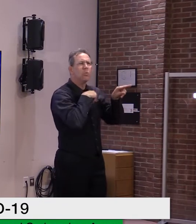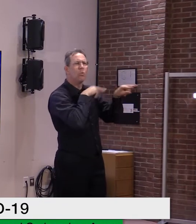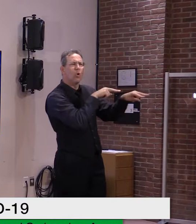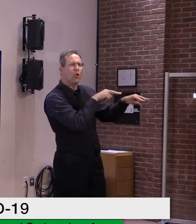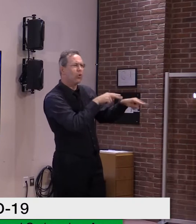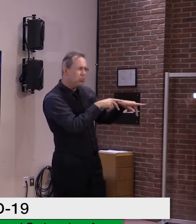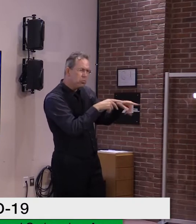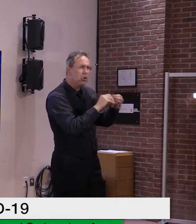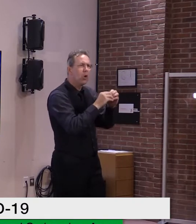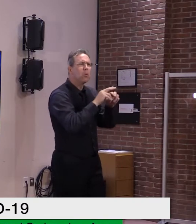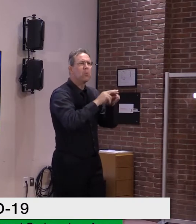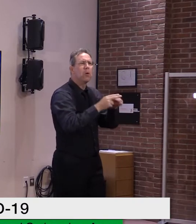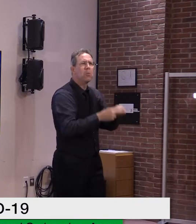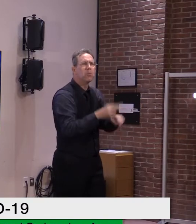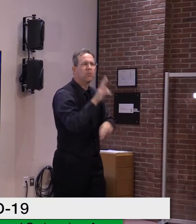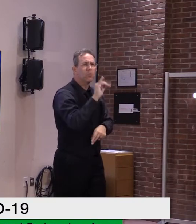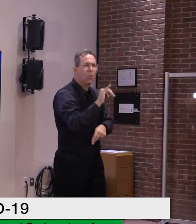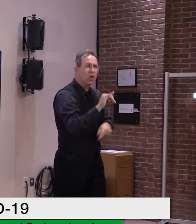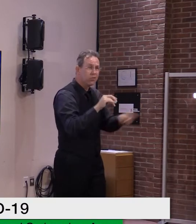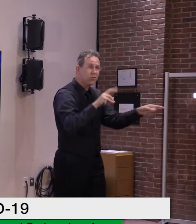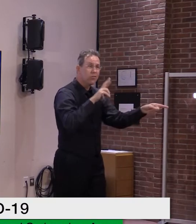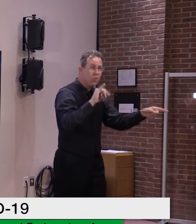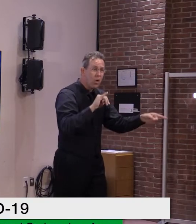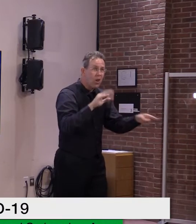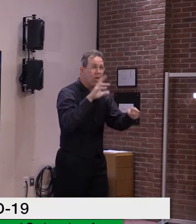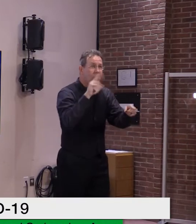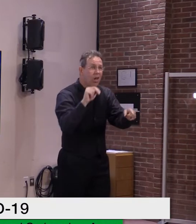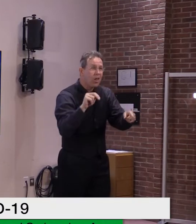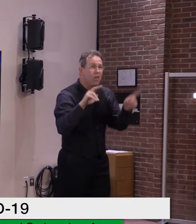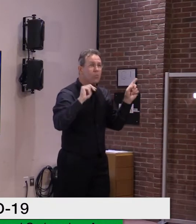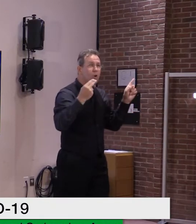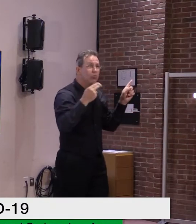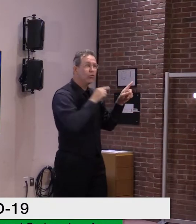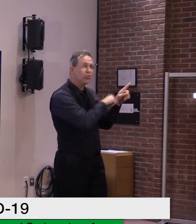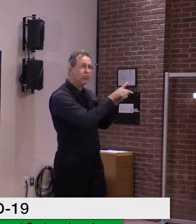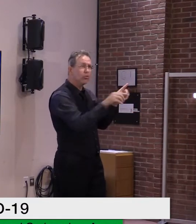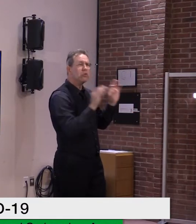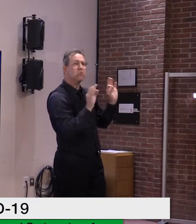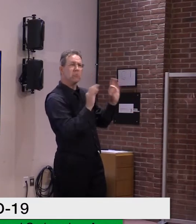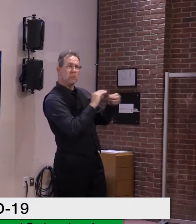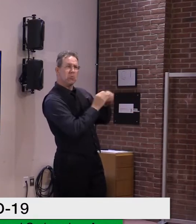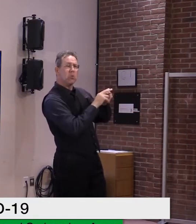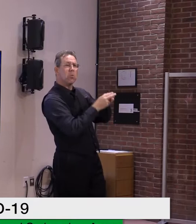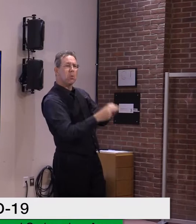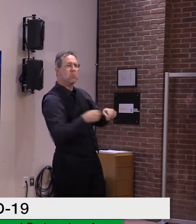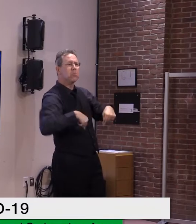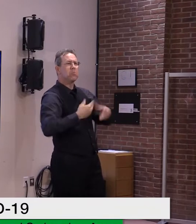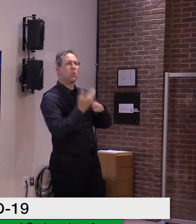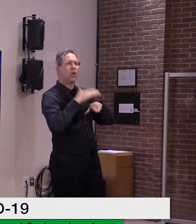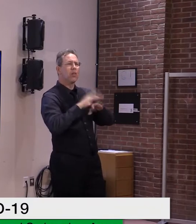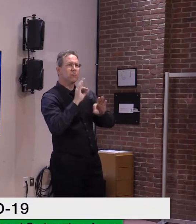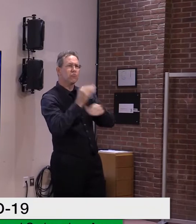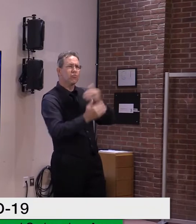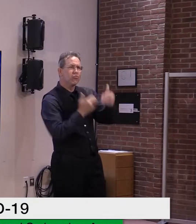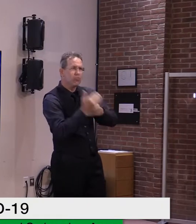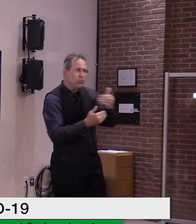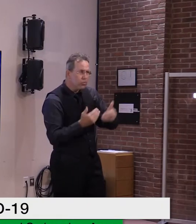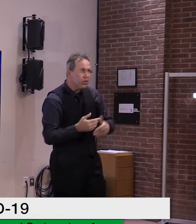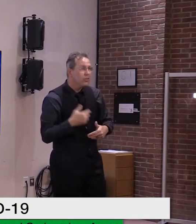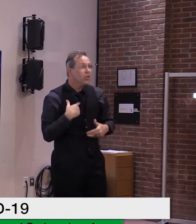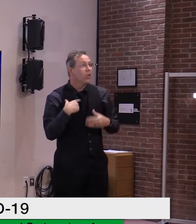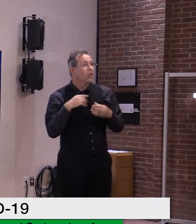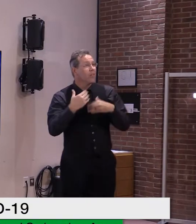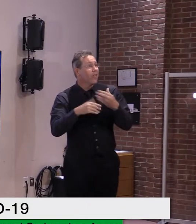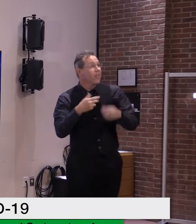weeks as well. And for each of these three states that we mentioned, each of them reopened at a time when their vaccination rates were lower and